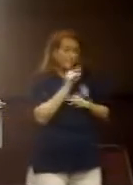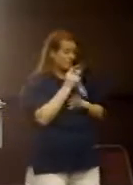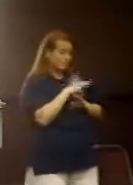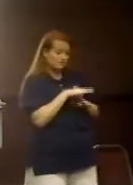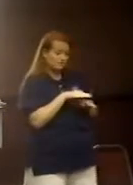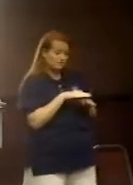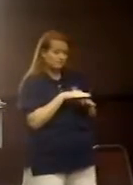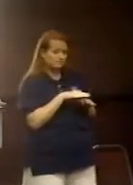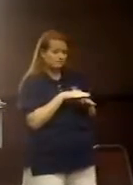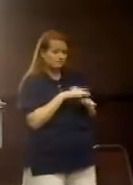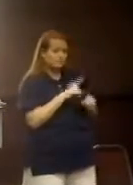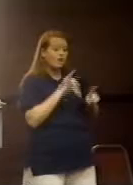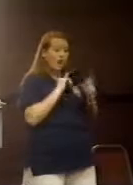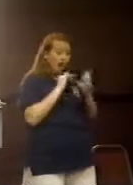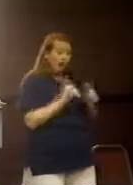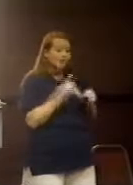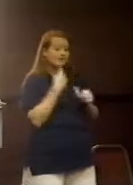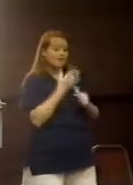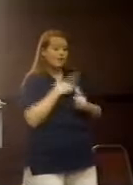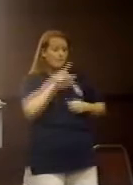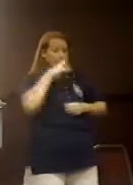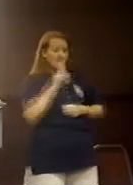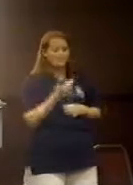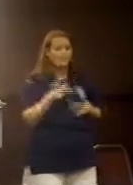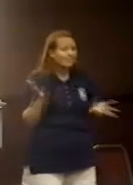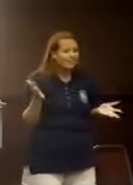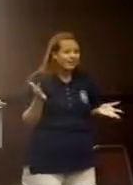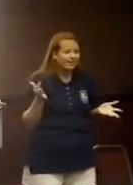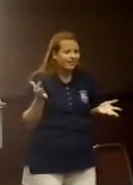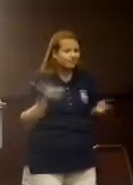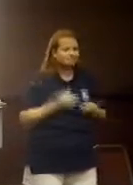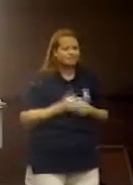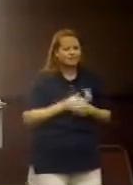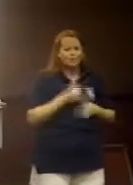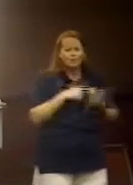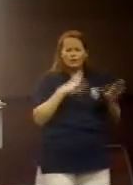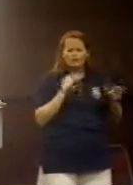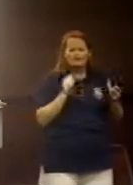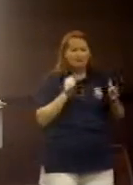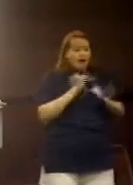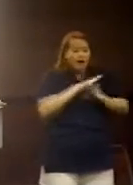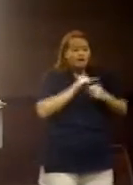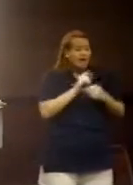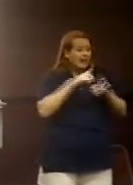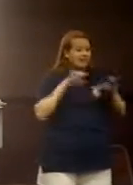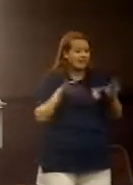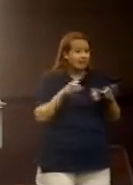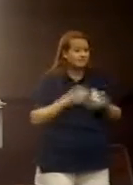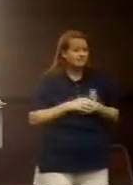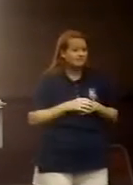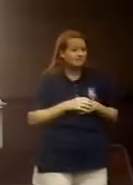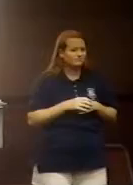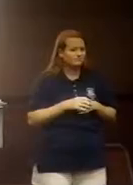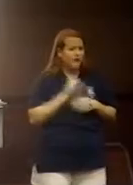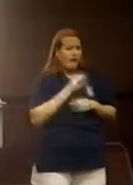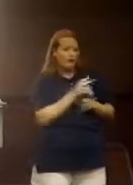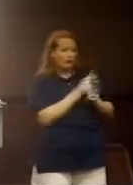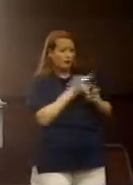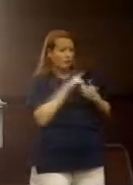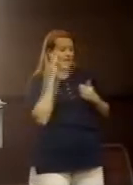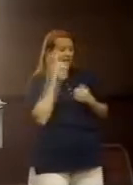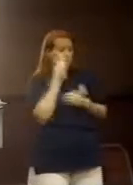it's not. But I can tell my kids anything. I mean, what does it really, I'm not a linguist. I don't care that it